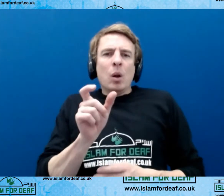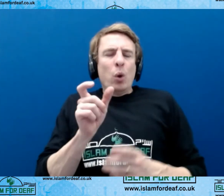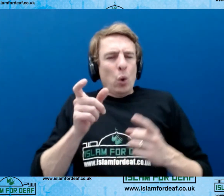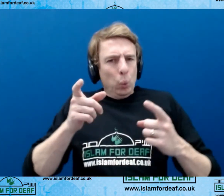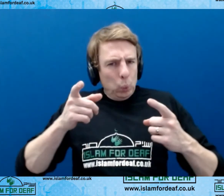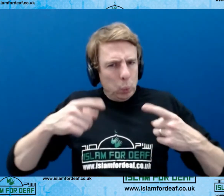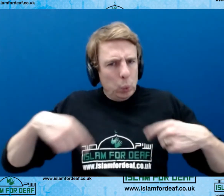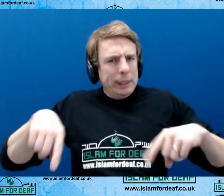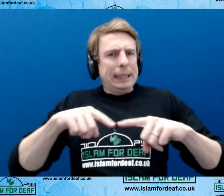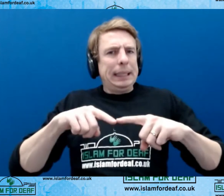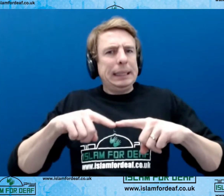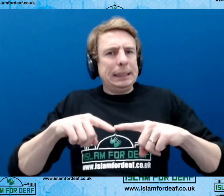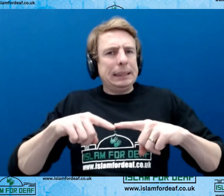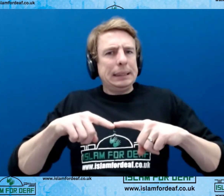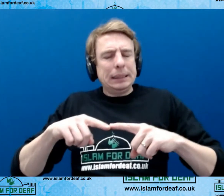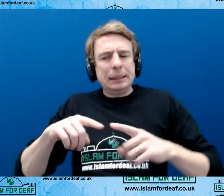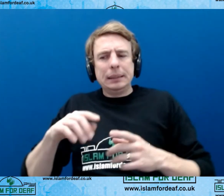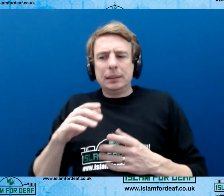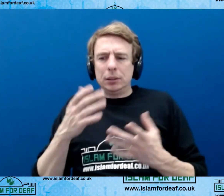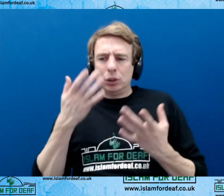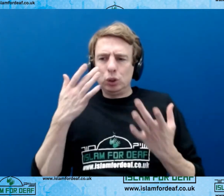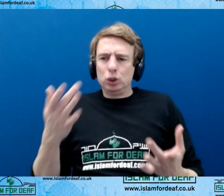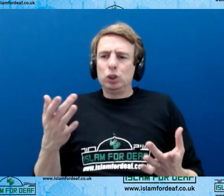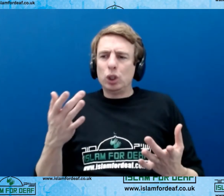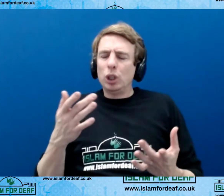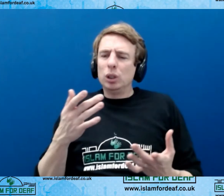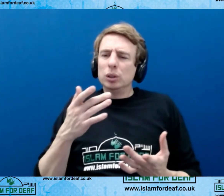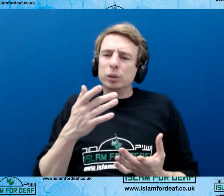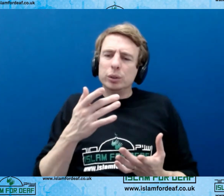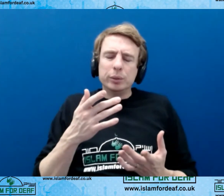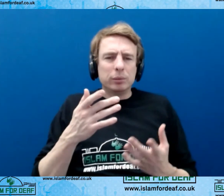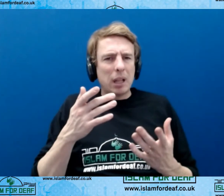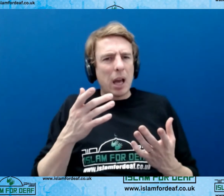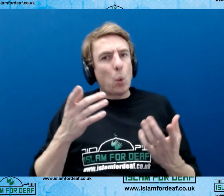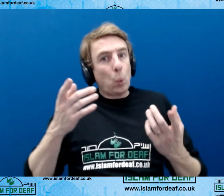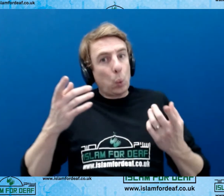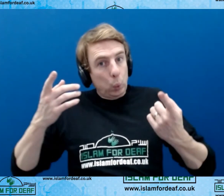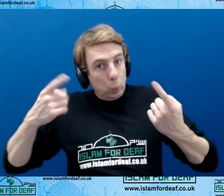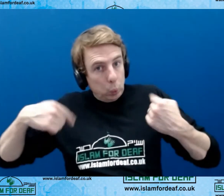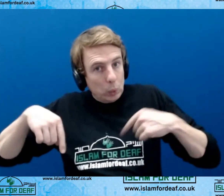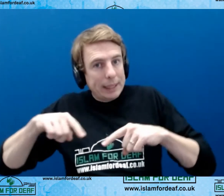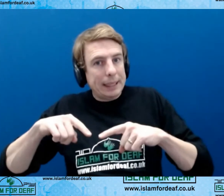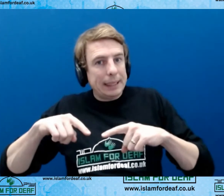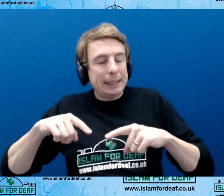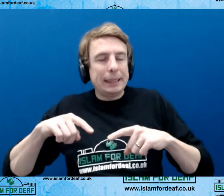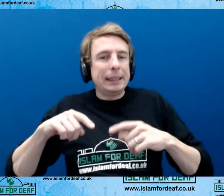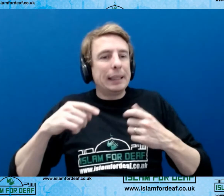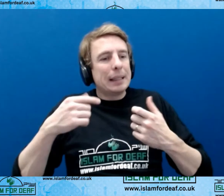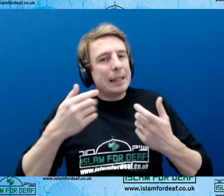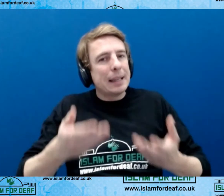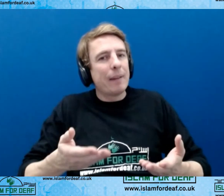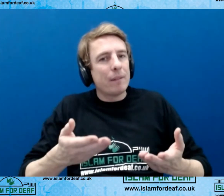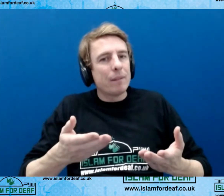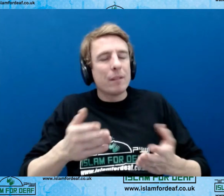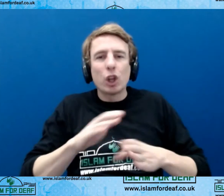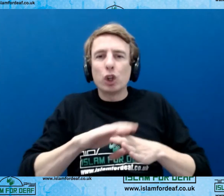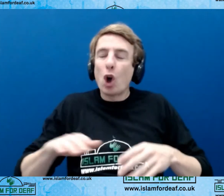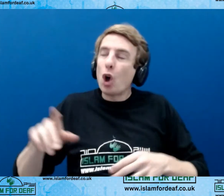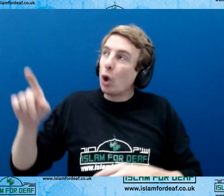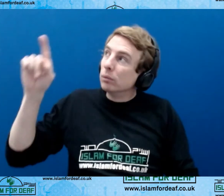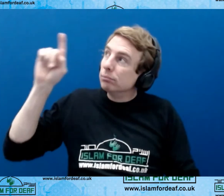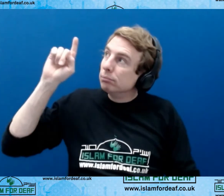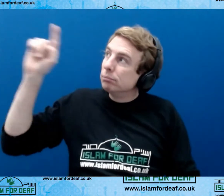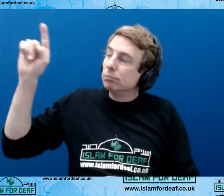to this chapter. Indeed, we have granted you, not just I have given you or I've revealed, rather we have granted